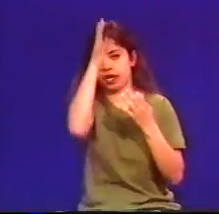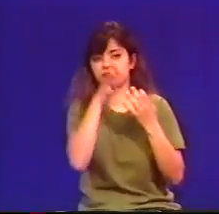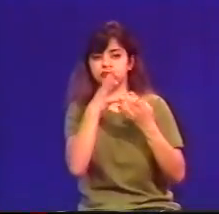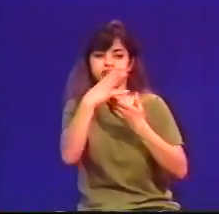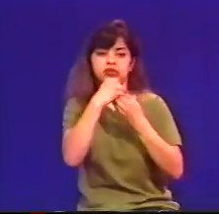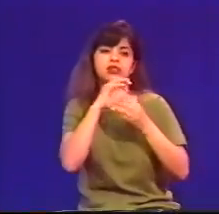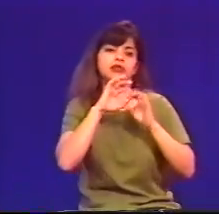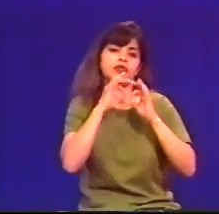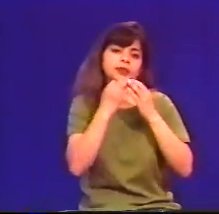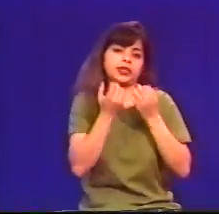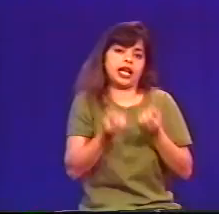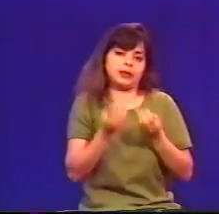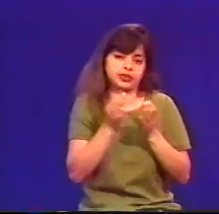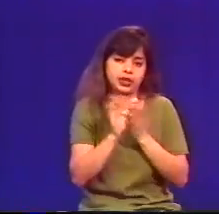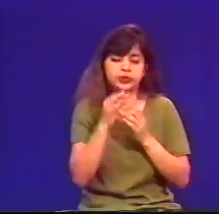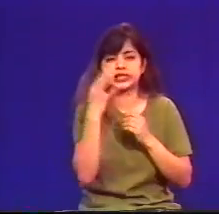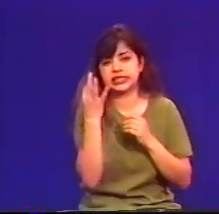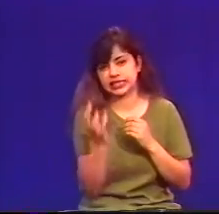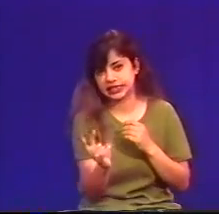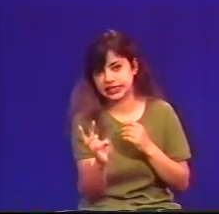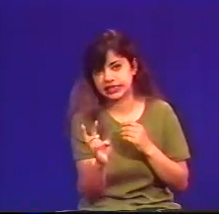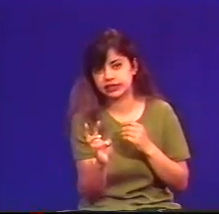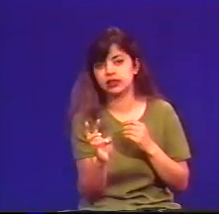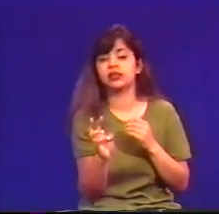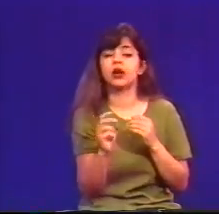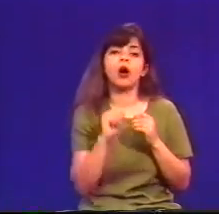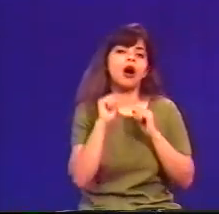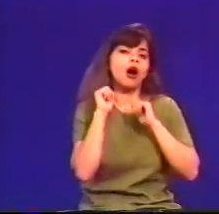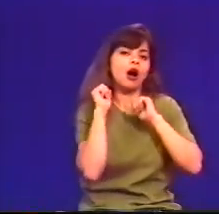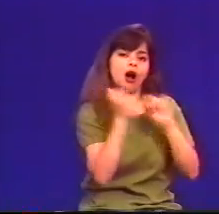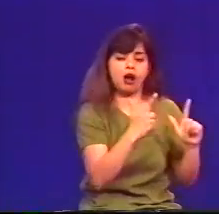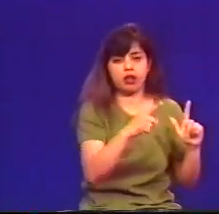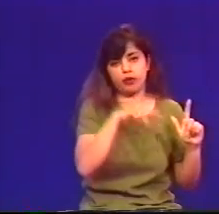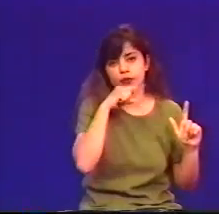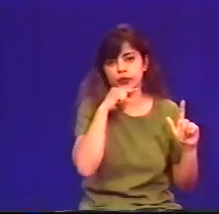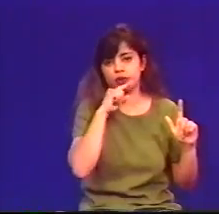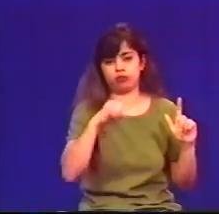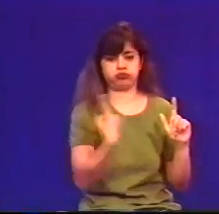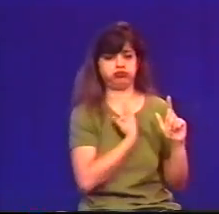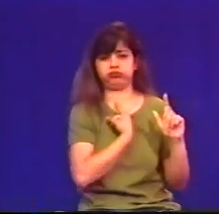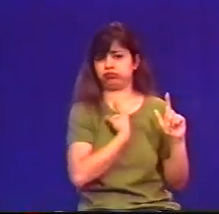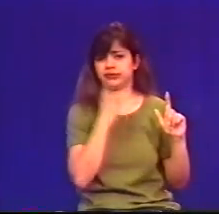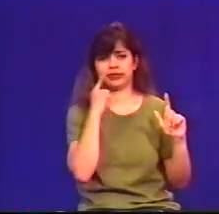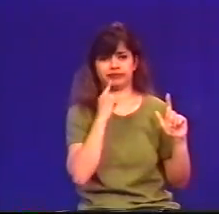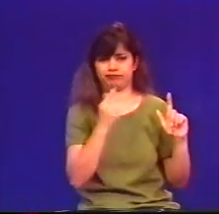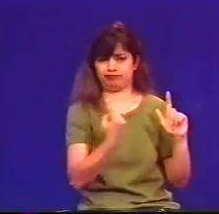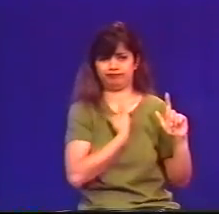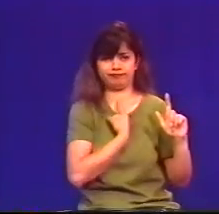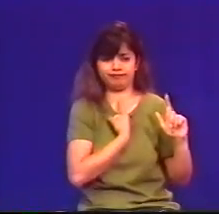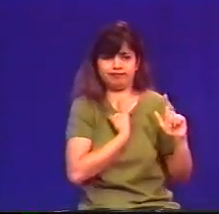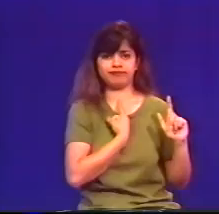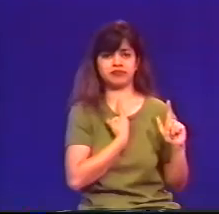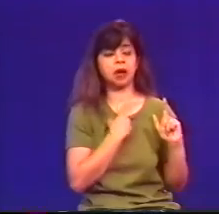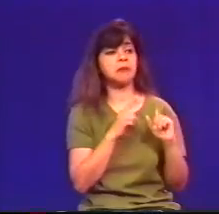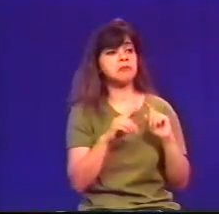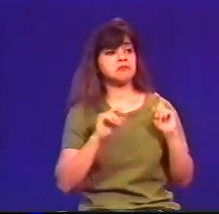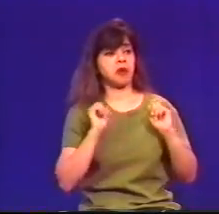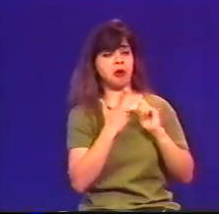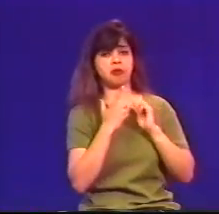Altogether, there are four children in the family with two parents. That makes us a family of six. I'm the only deaf person in my